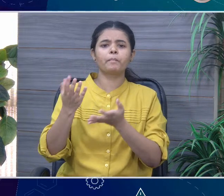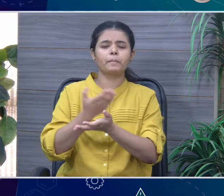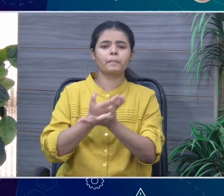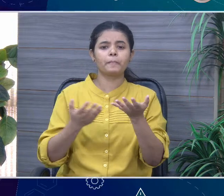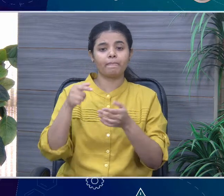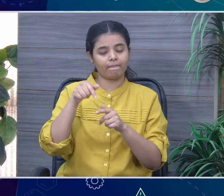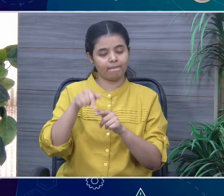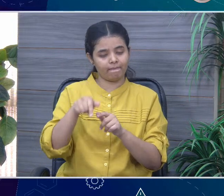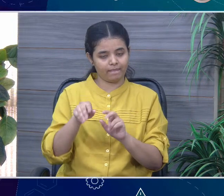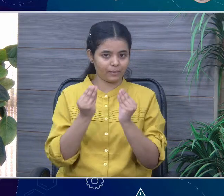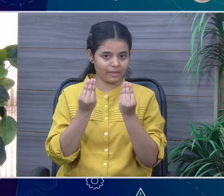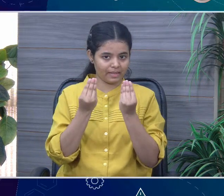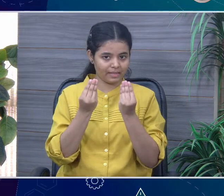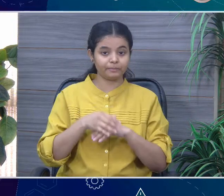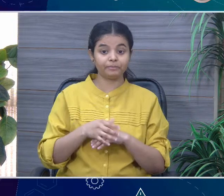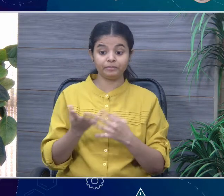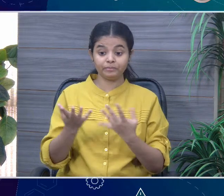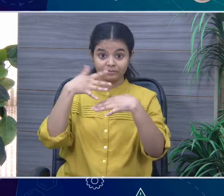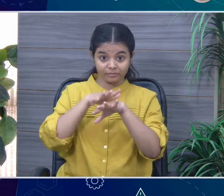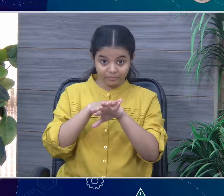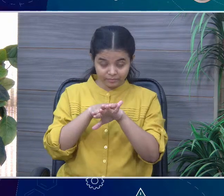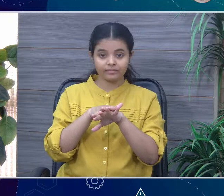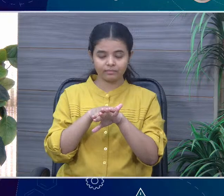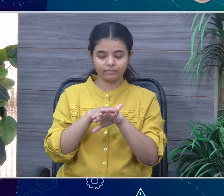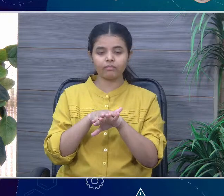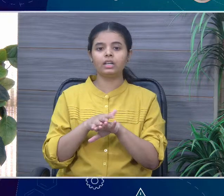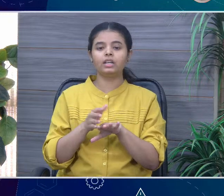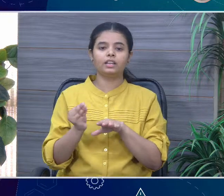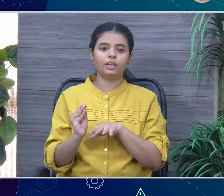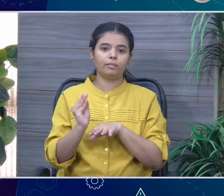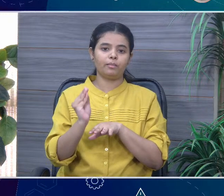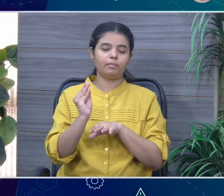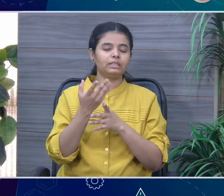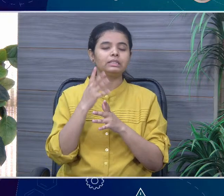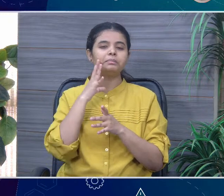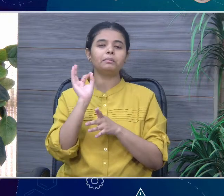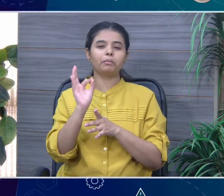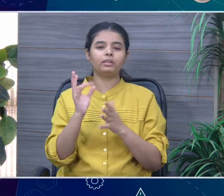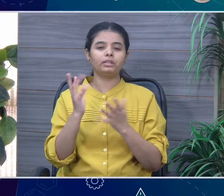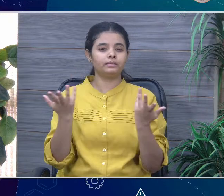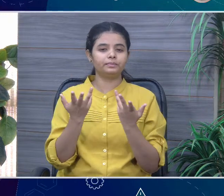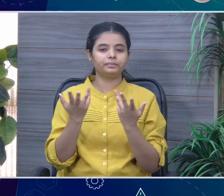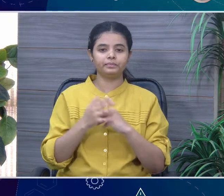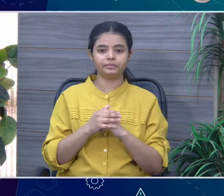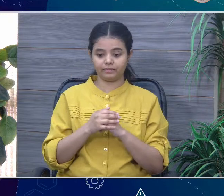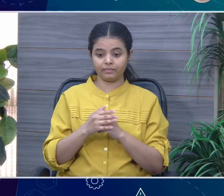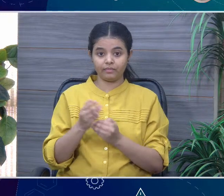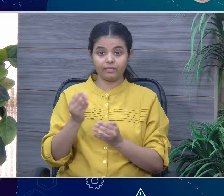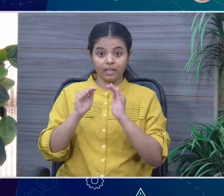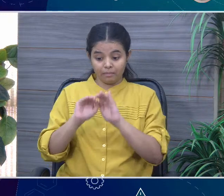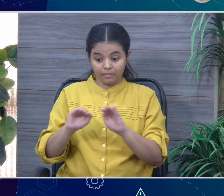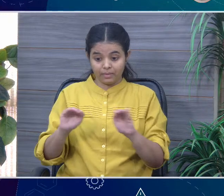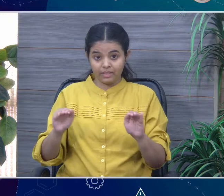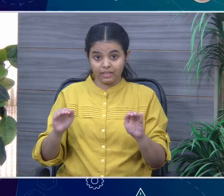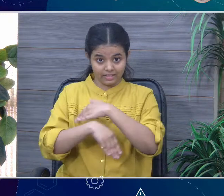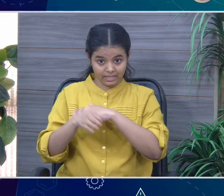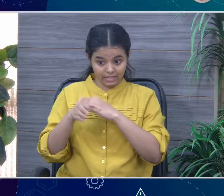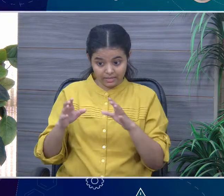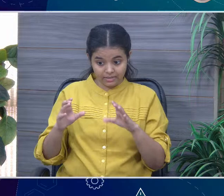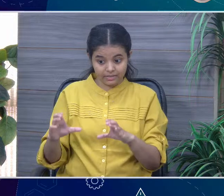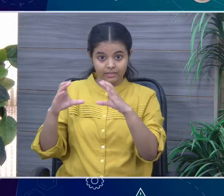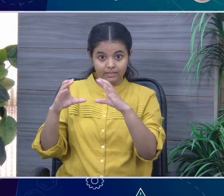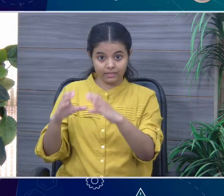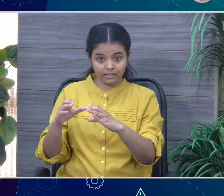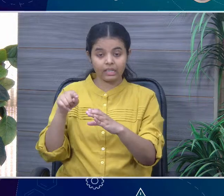the case of inclusion, it becomes all the more important. Why? Because children with impairment were not there